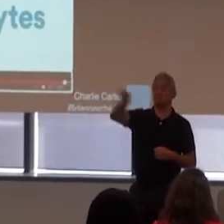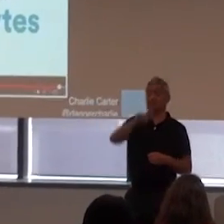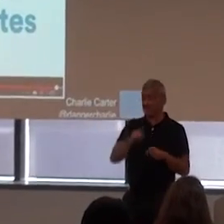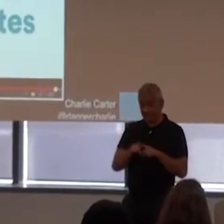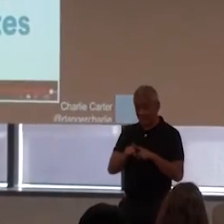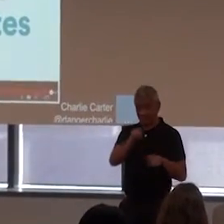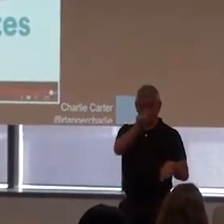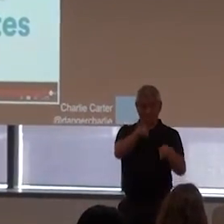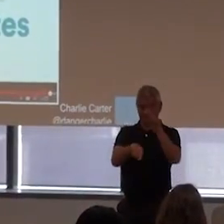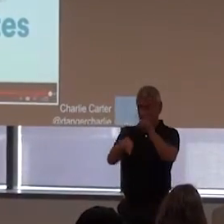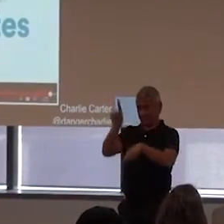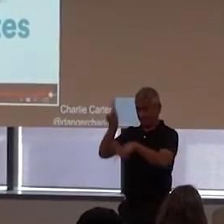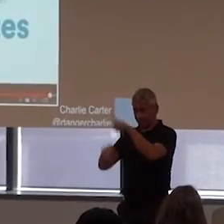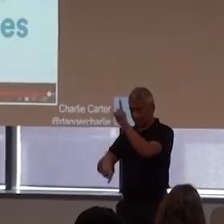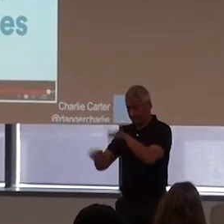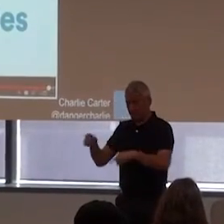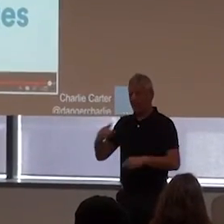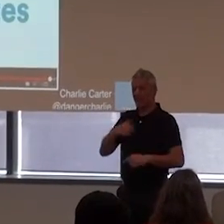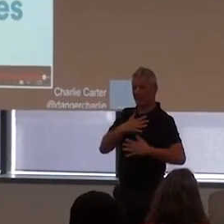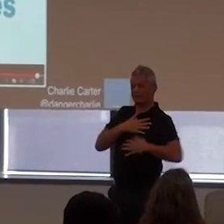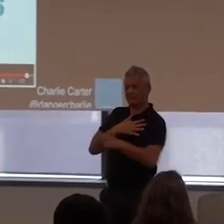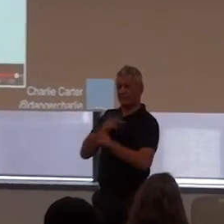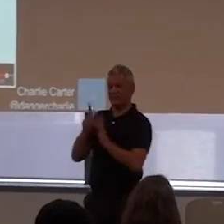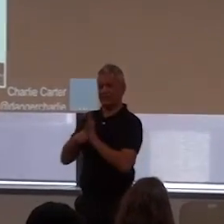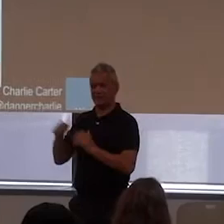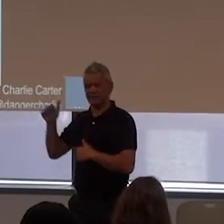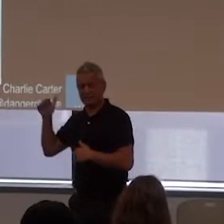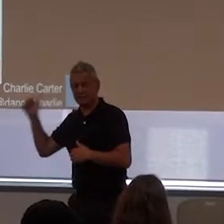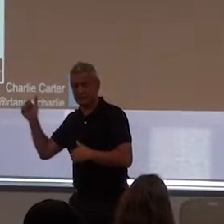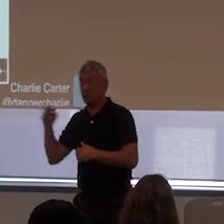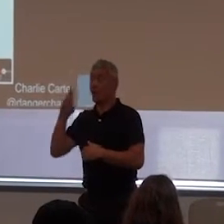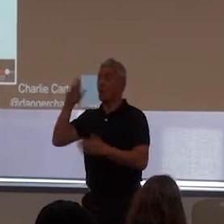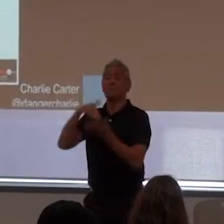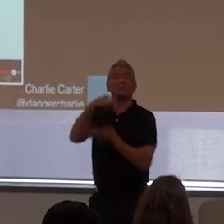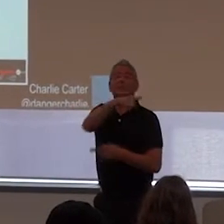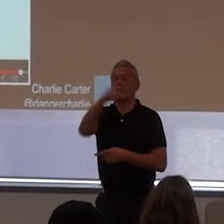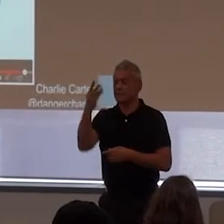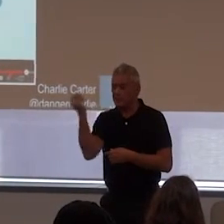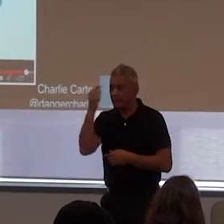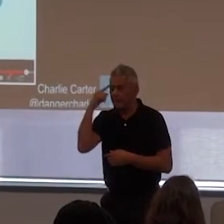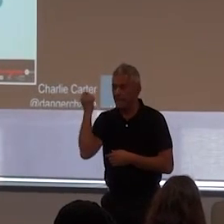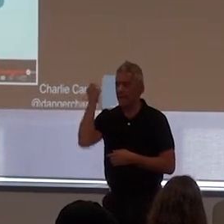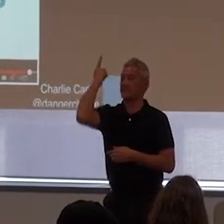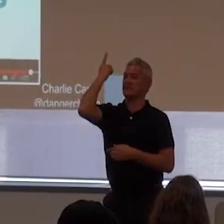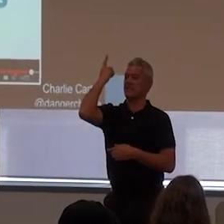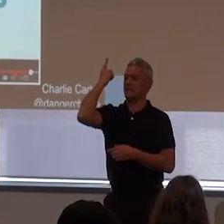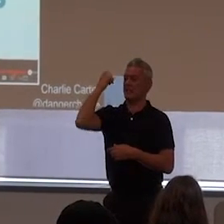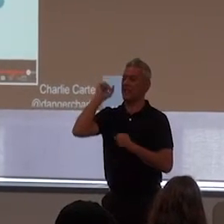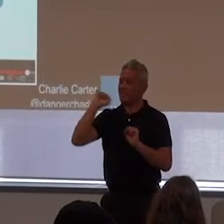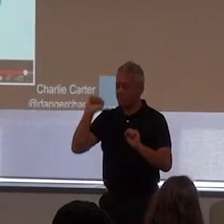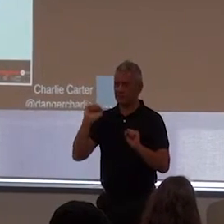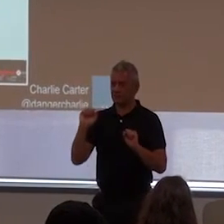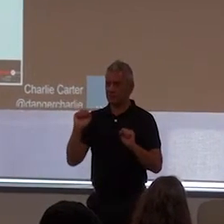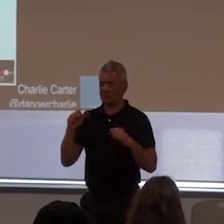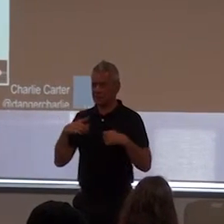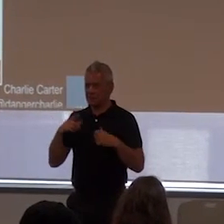I really like that video, and I hope it helps some of you understand the wide